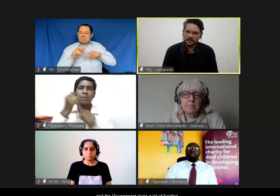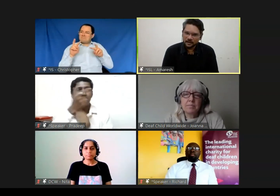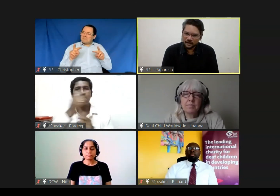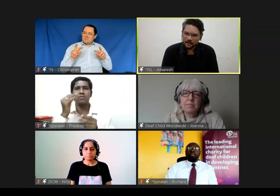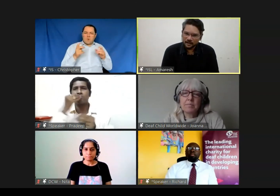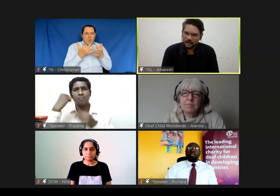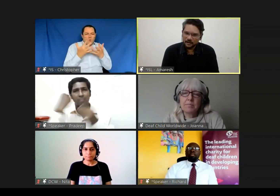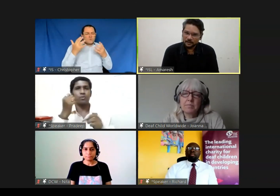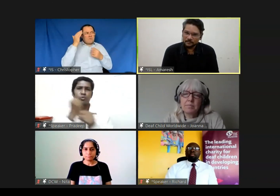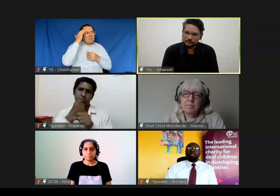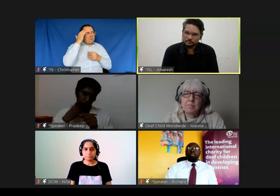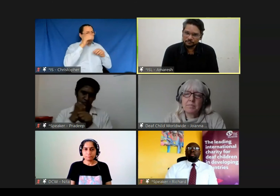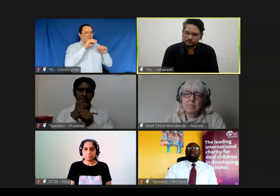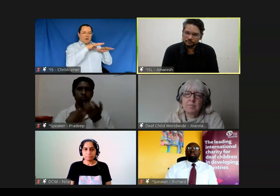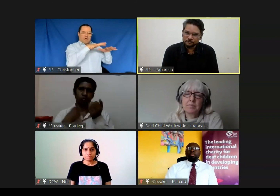and